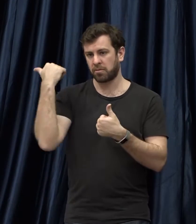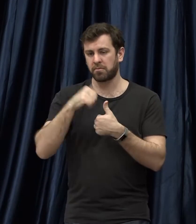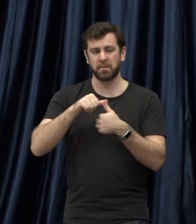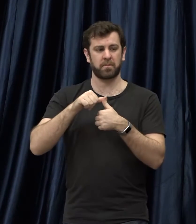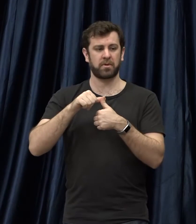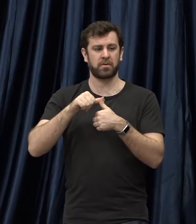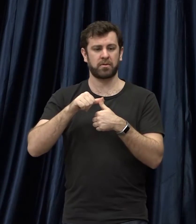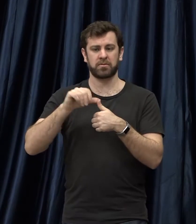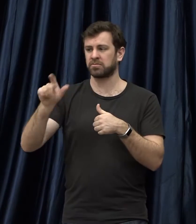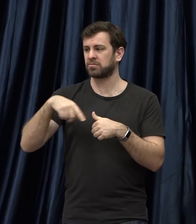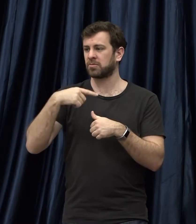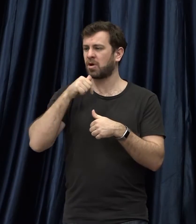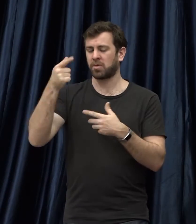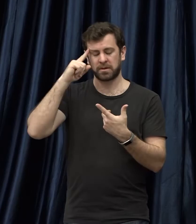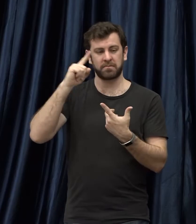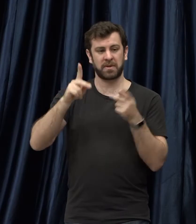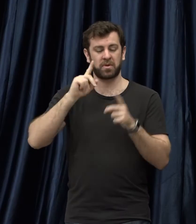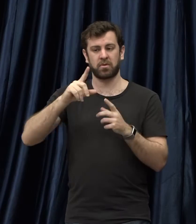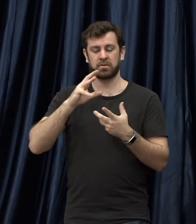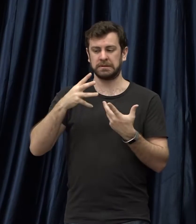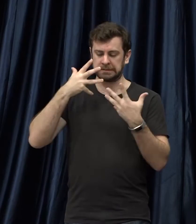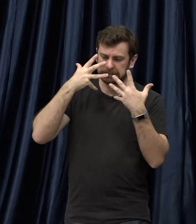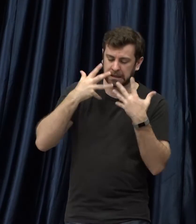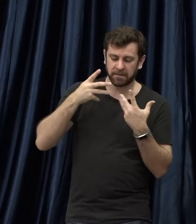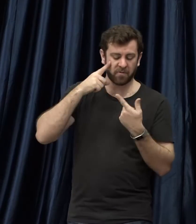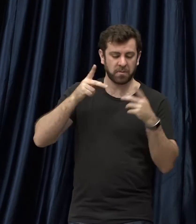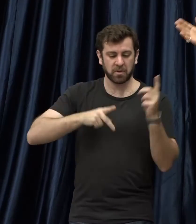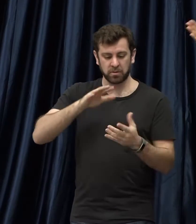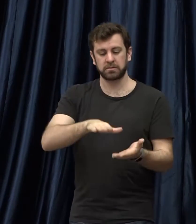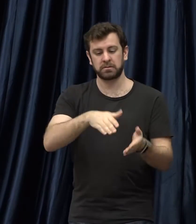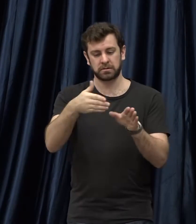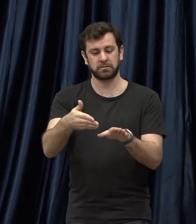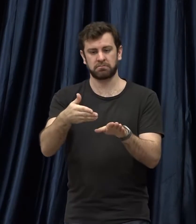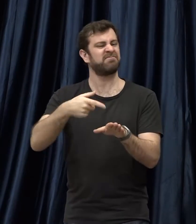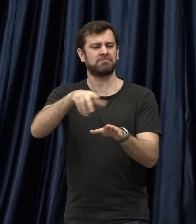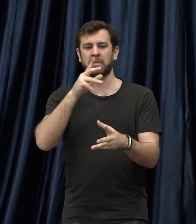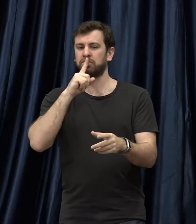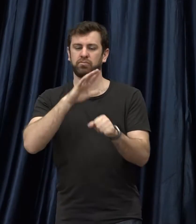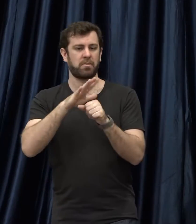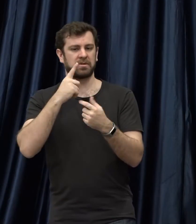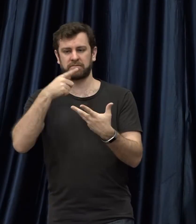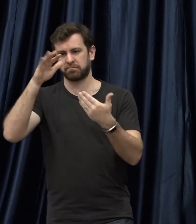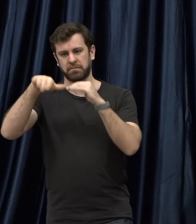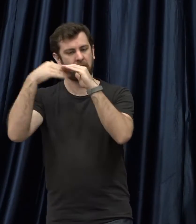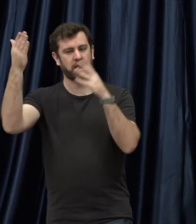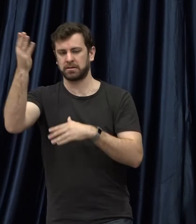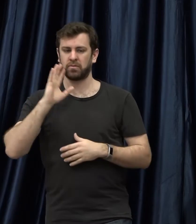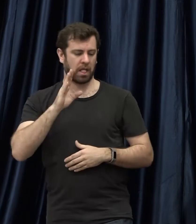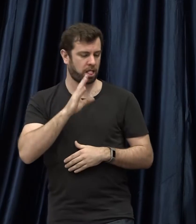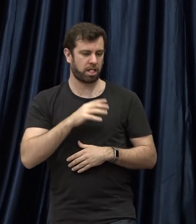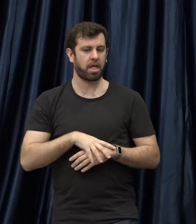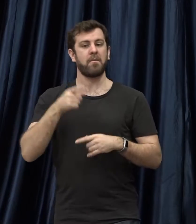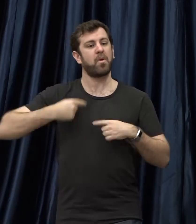and not just have the sadness for those who have passed. They have been promised paradise. But we